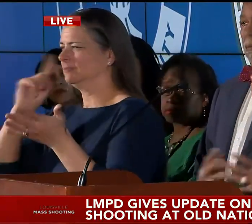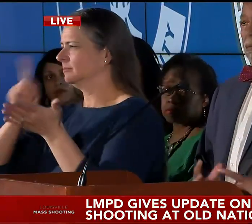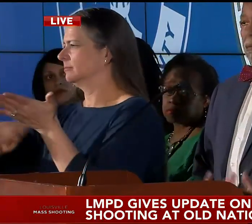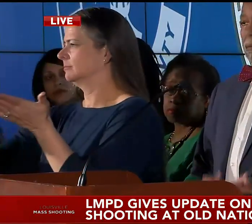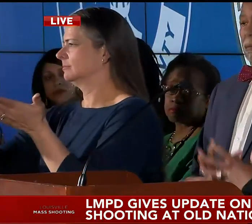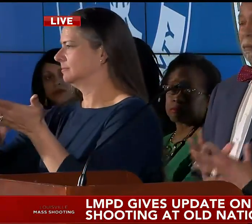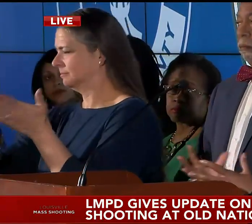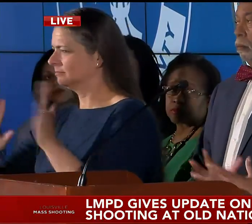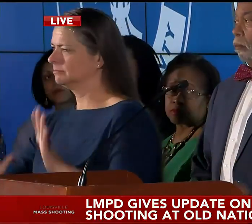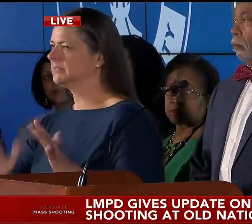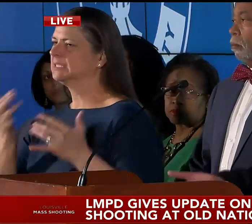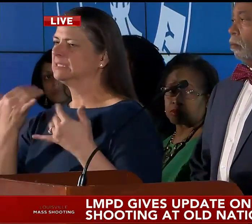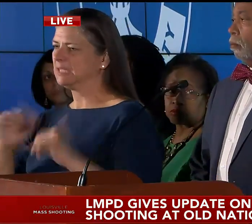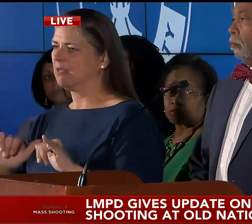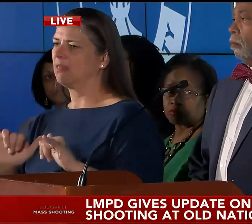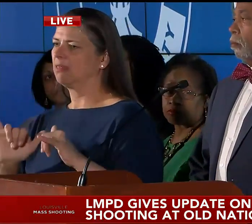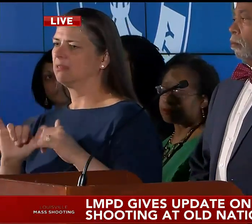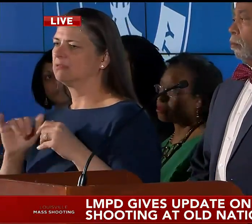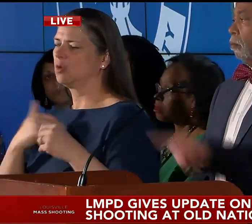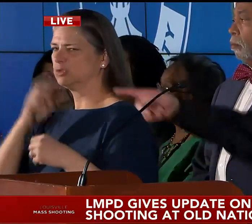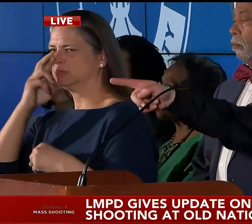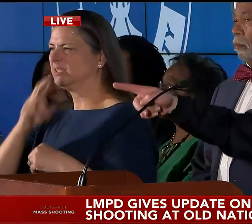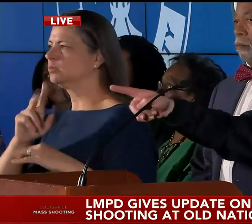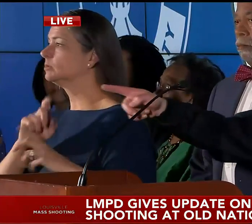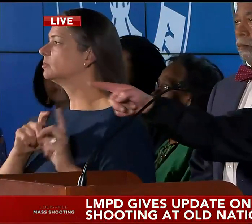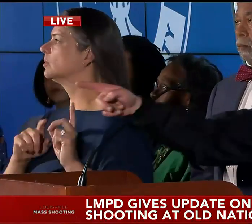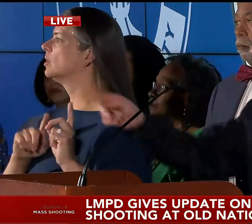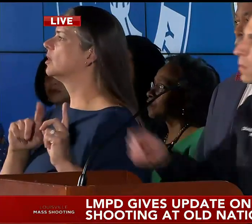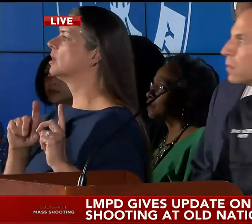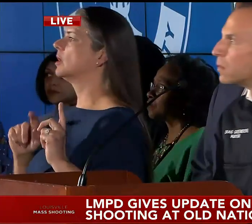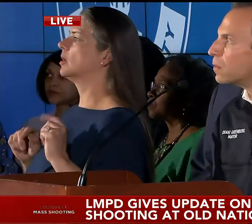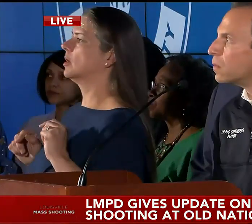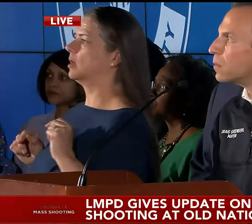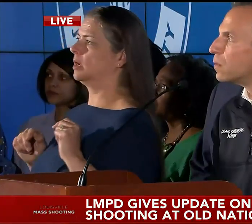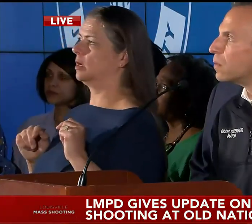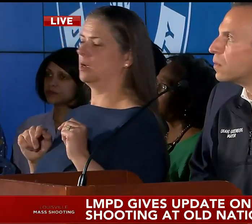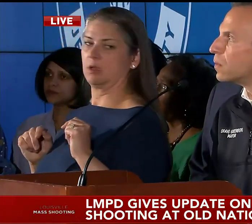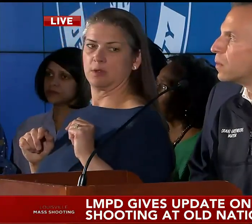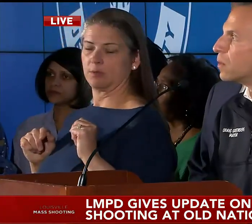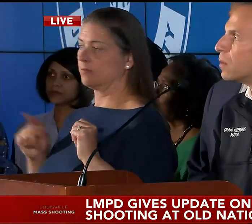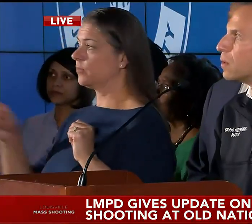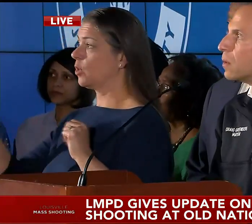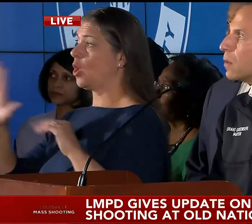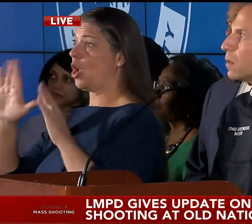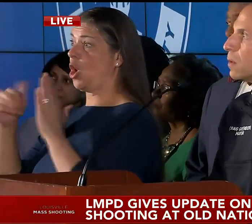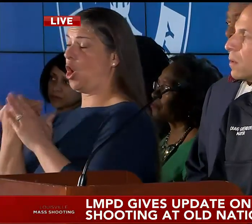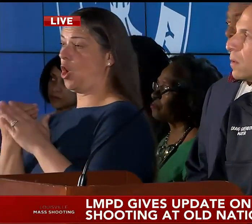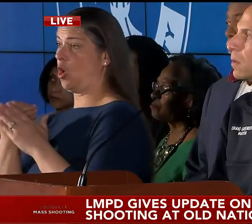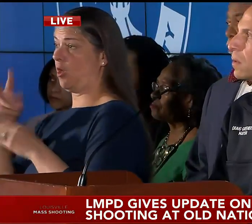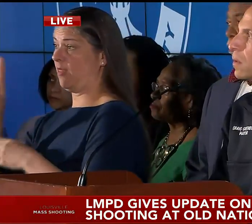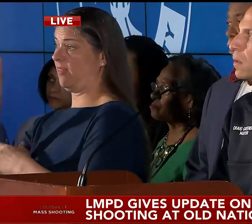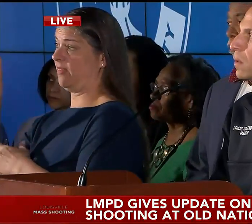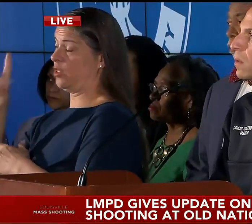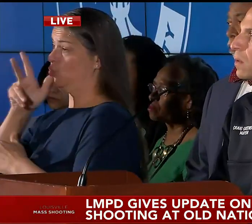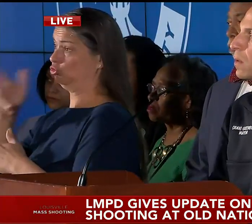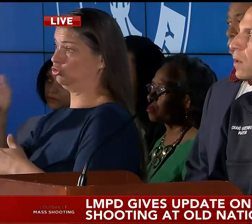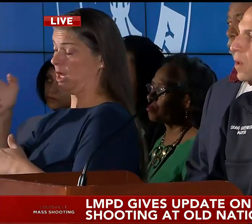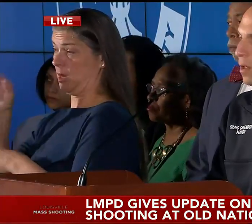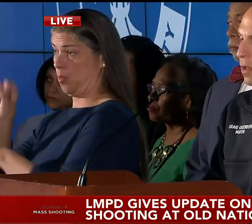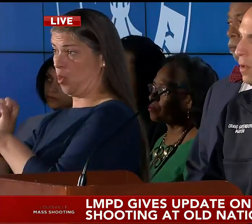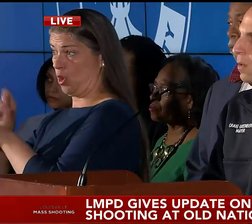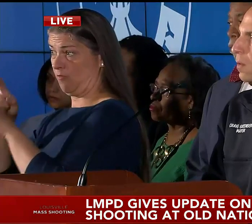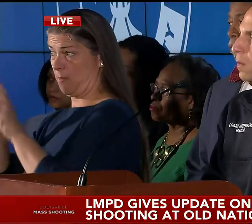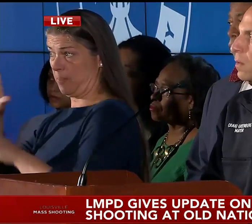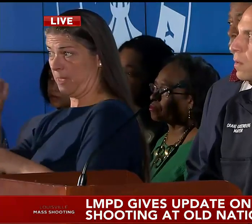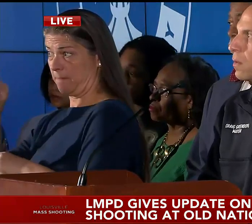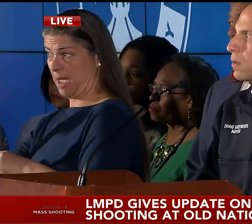it, but again, it's ongoing, so I respect your questions. She told victims and police officers, are you able to say, I'm not going to victim or employees of the